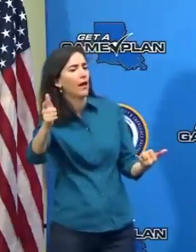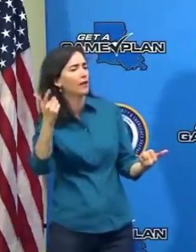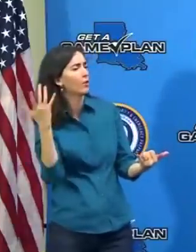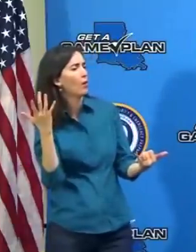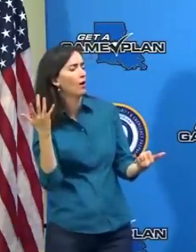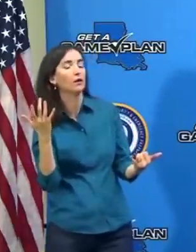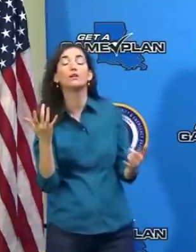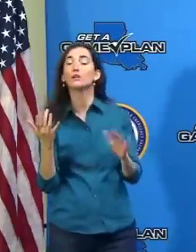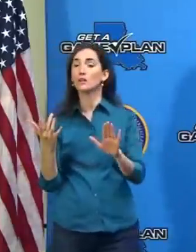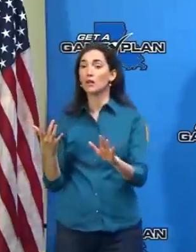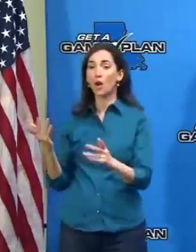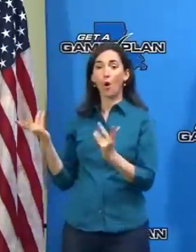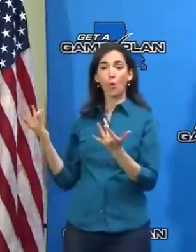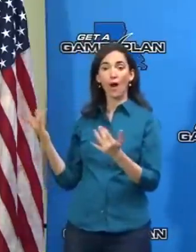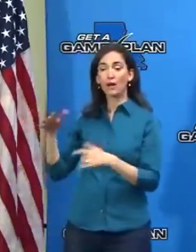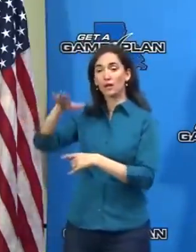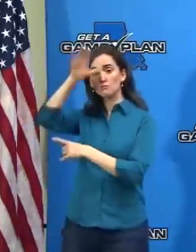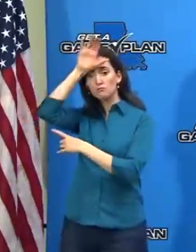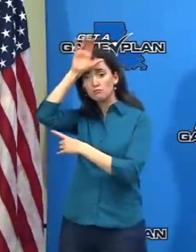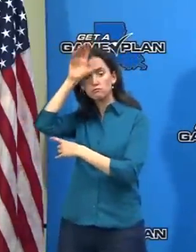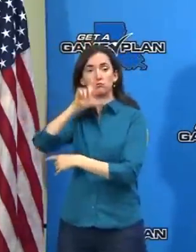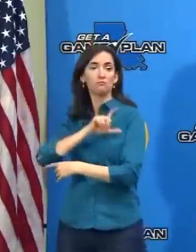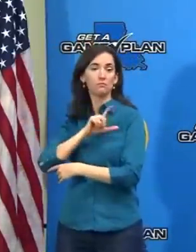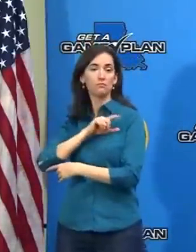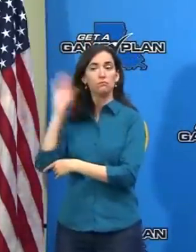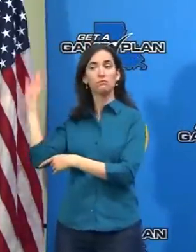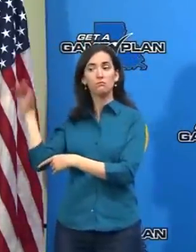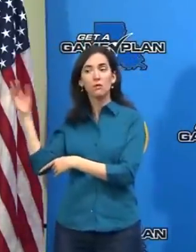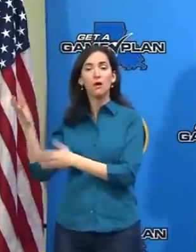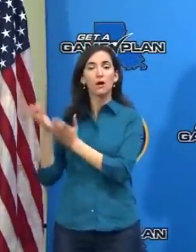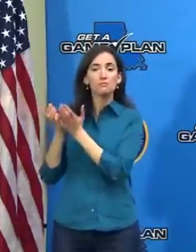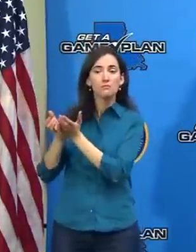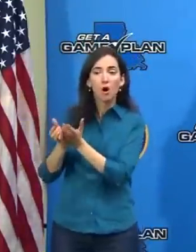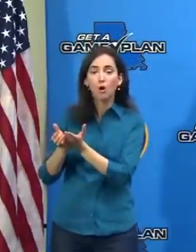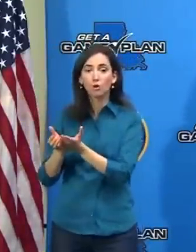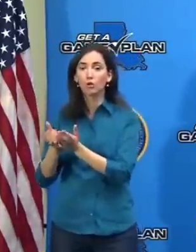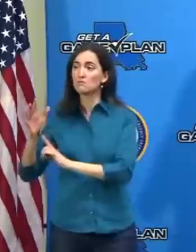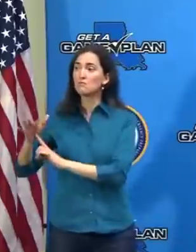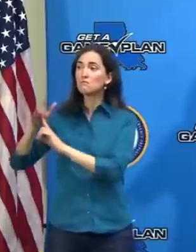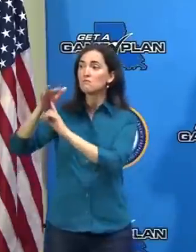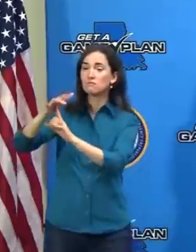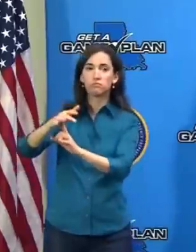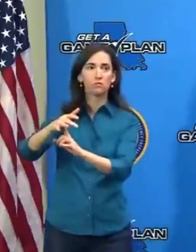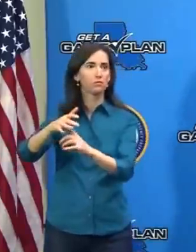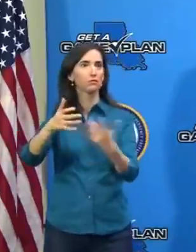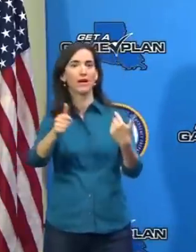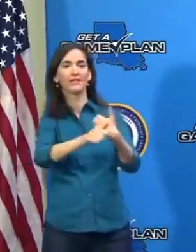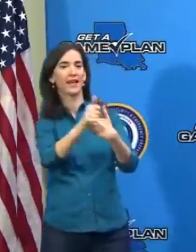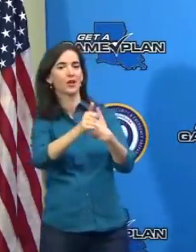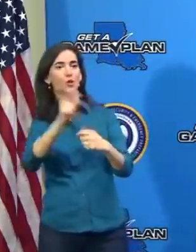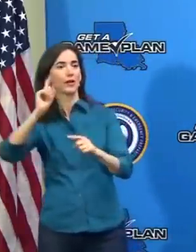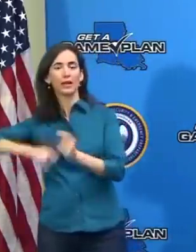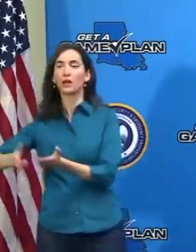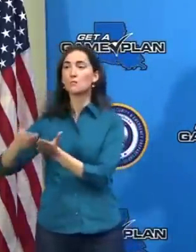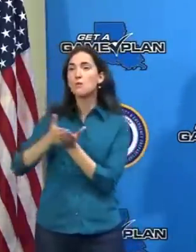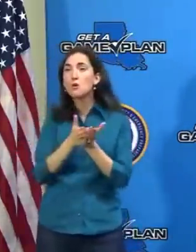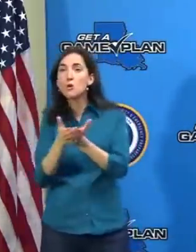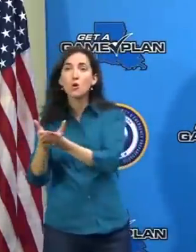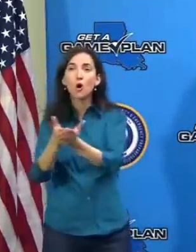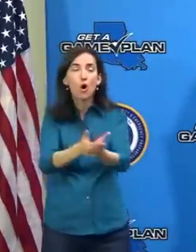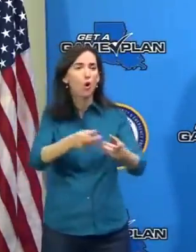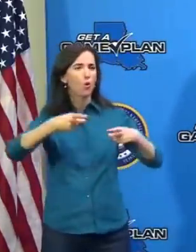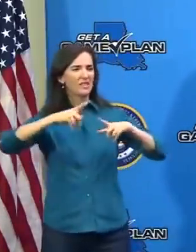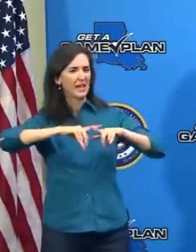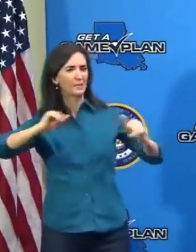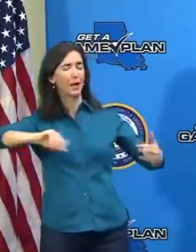there for first responders. You can't operate these vessels in these boats, for example, in hurricane